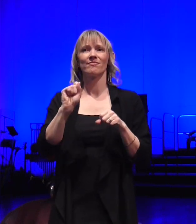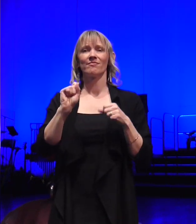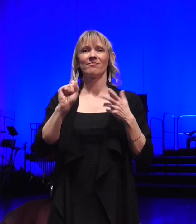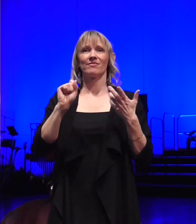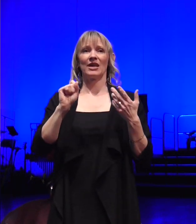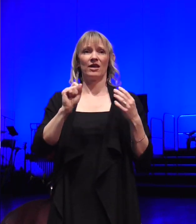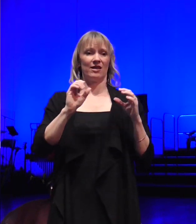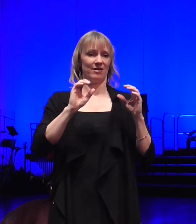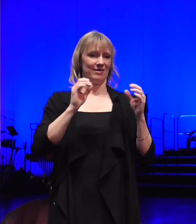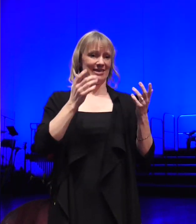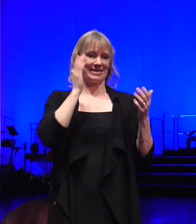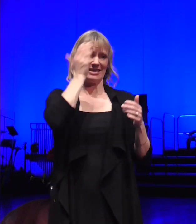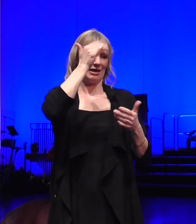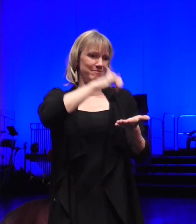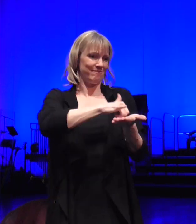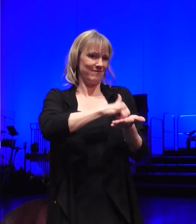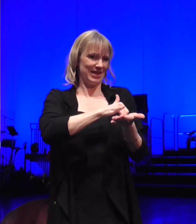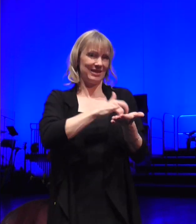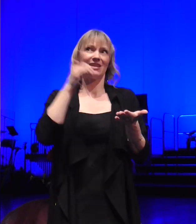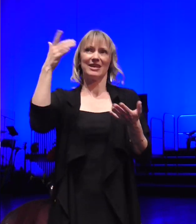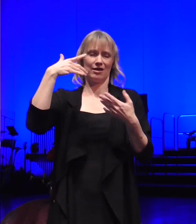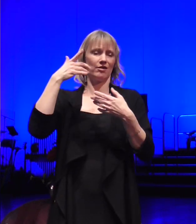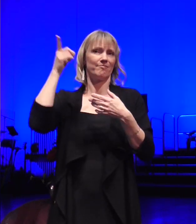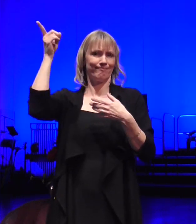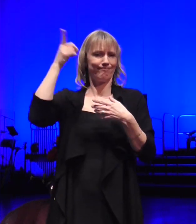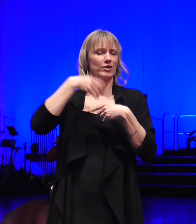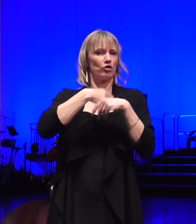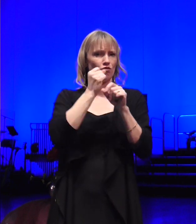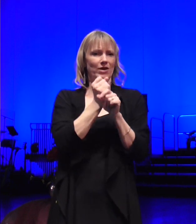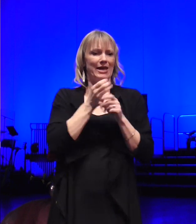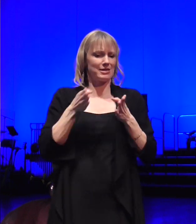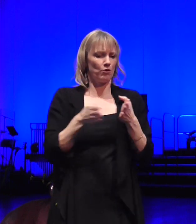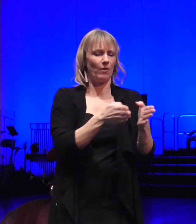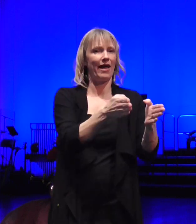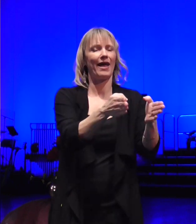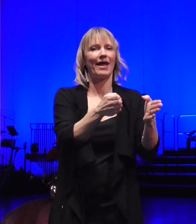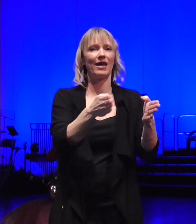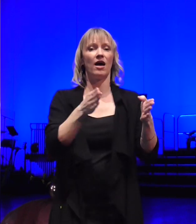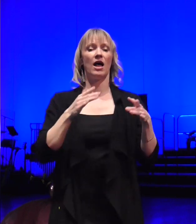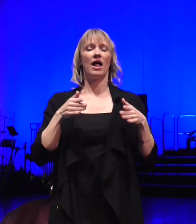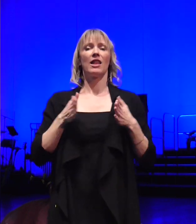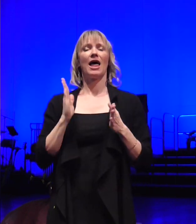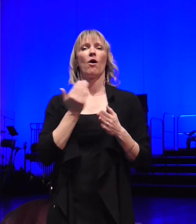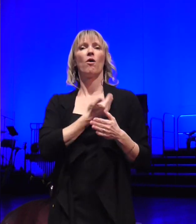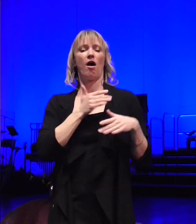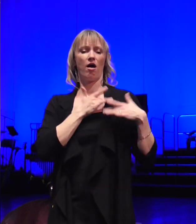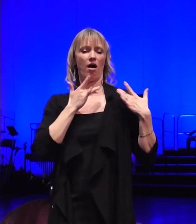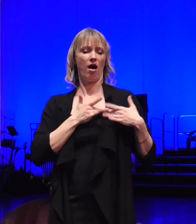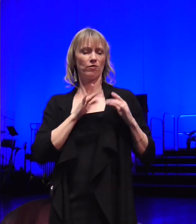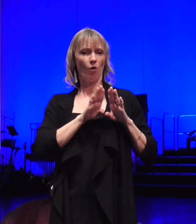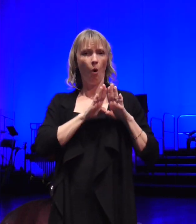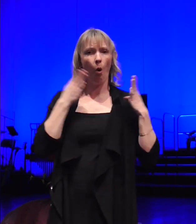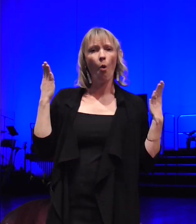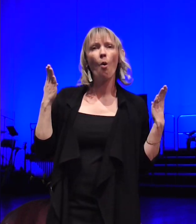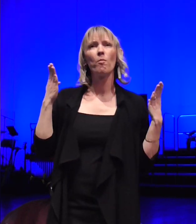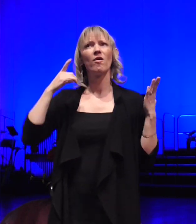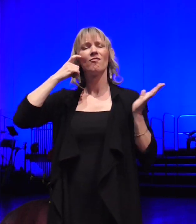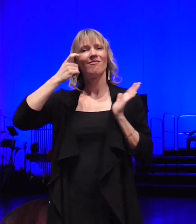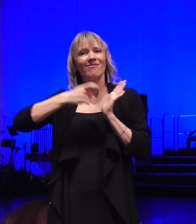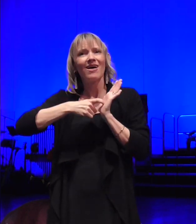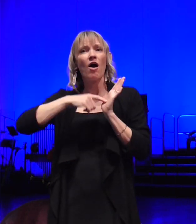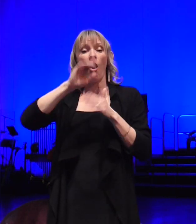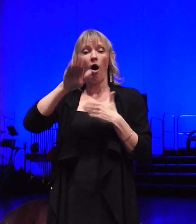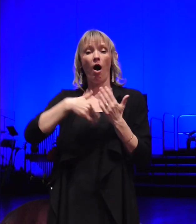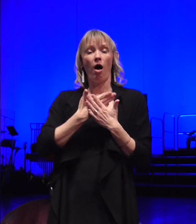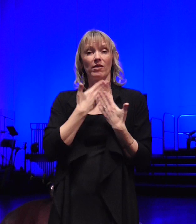no way. May we open our hearts this morning to that recognition that all is